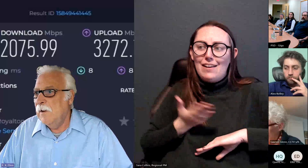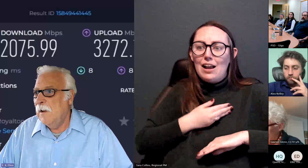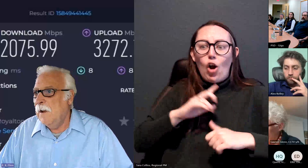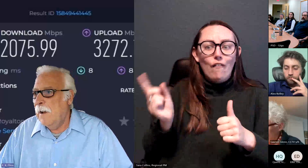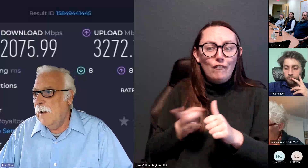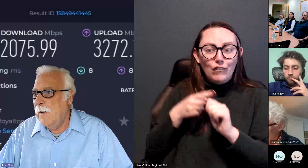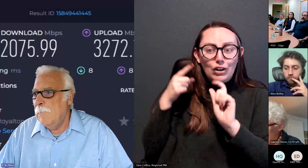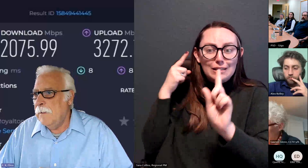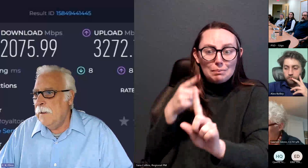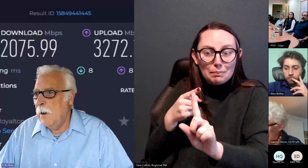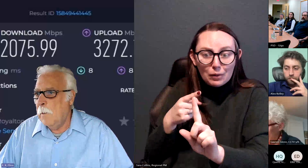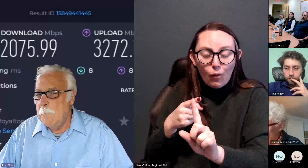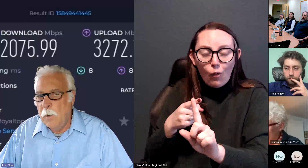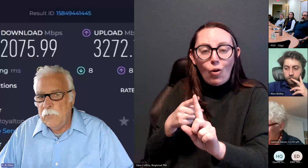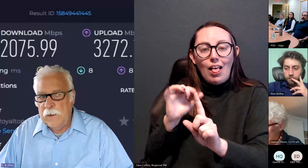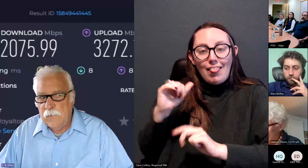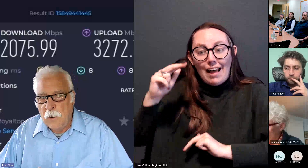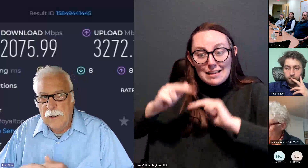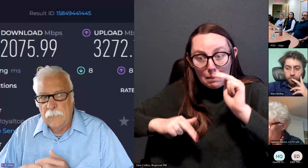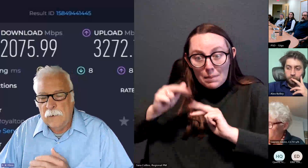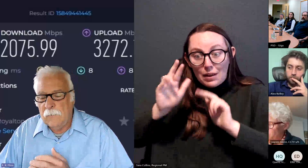businesses, we're